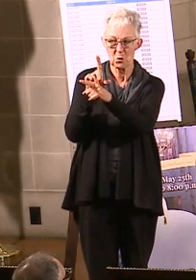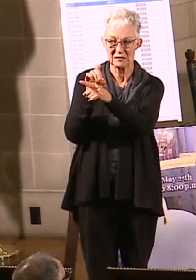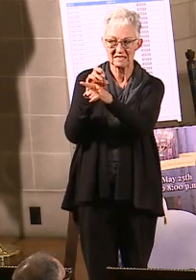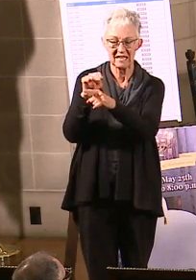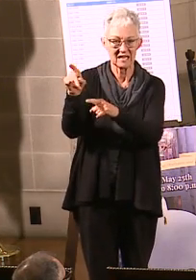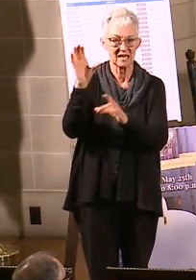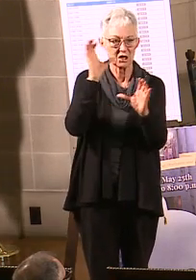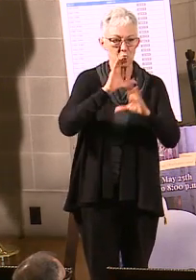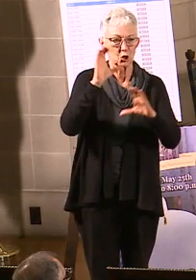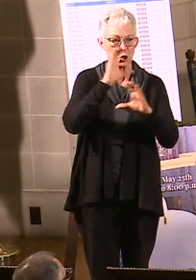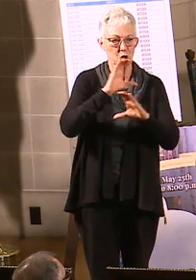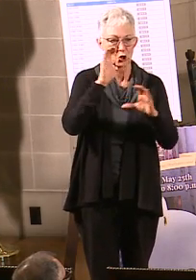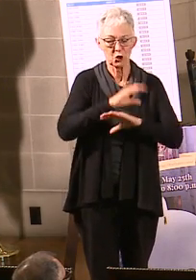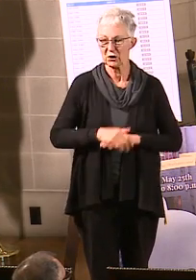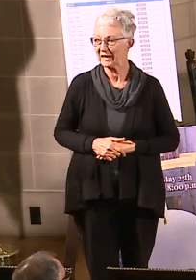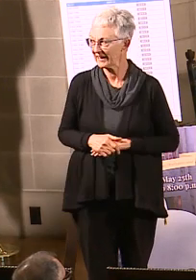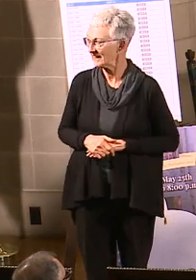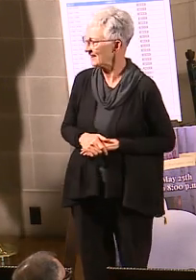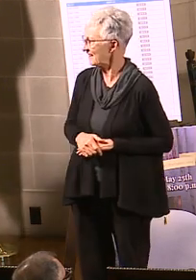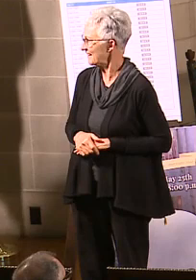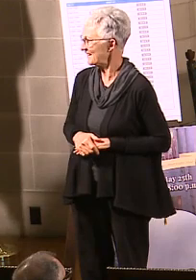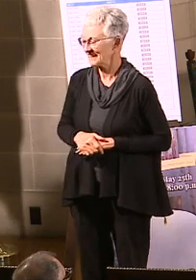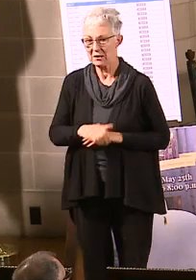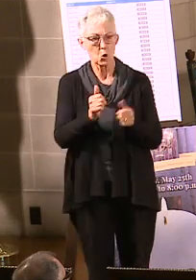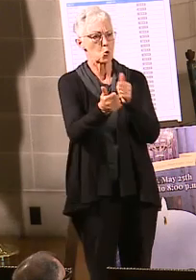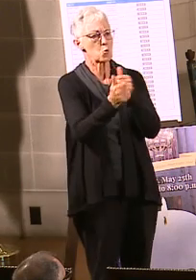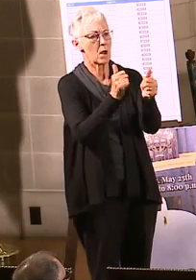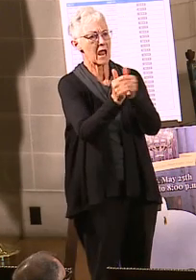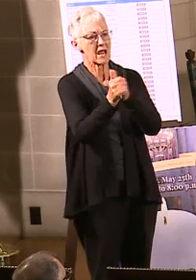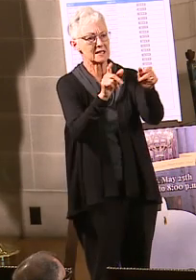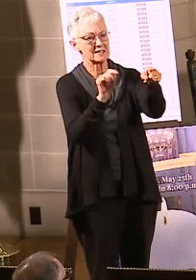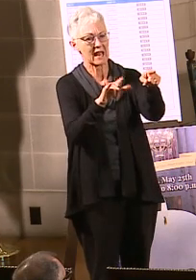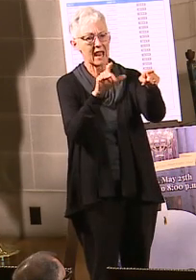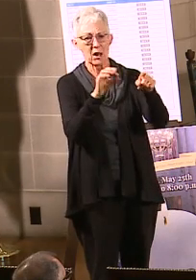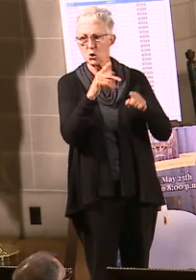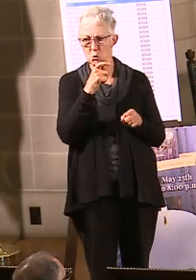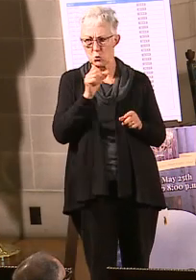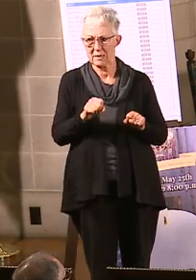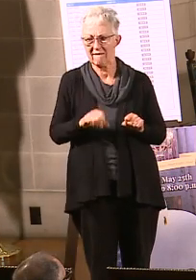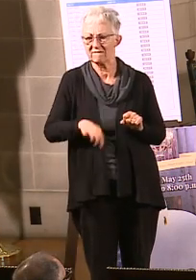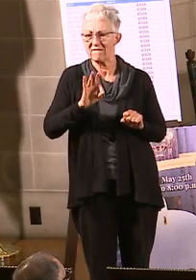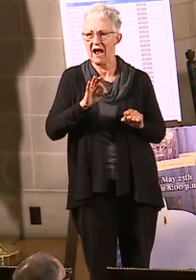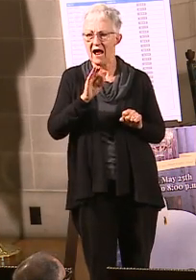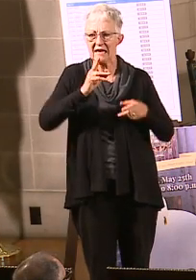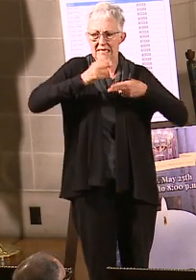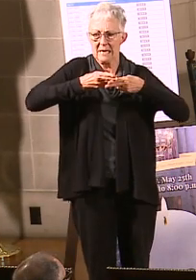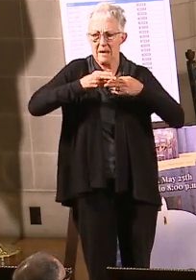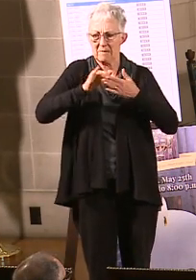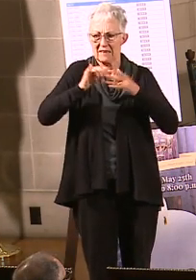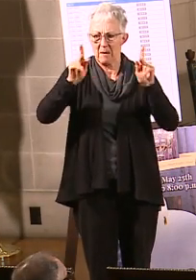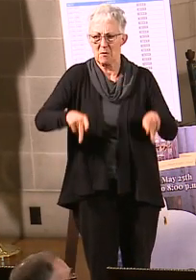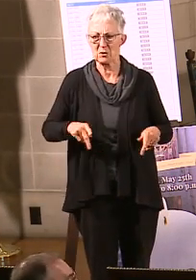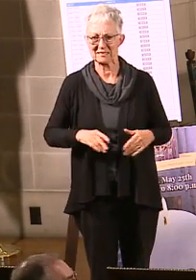Eddie? You can raise Taylor, And- so we can see who's staff. Okay, so Holden's gonna get it for us. Thank you. Holden's gonna do